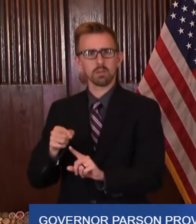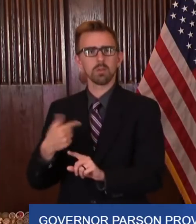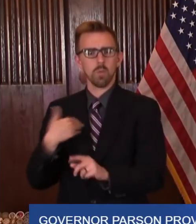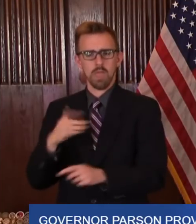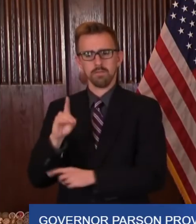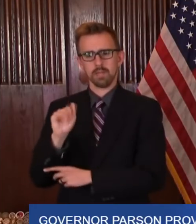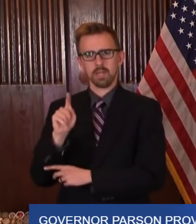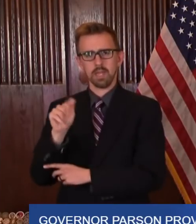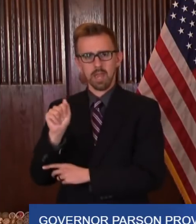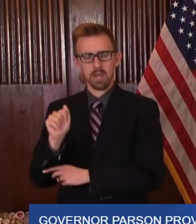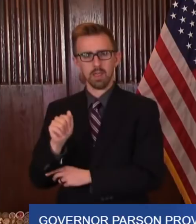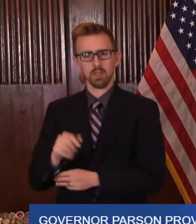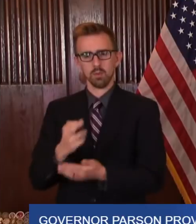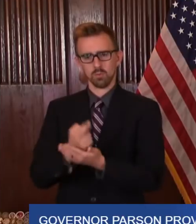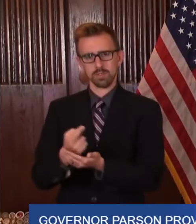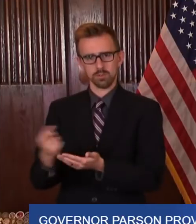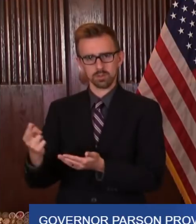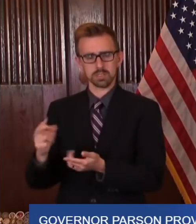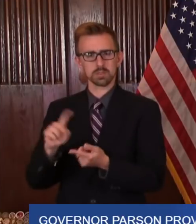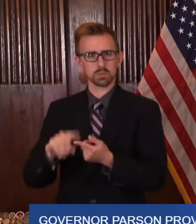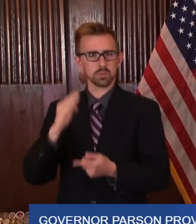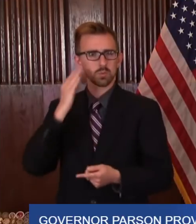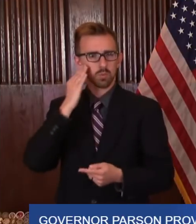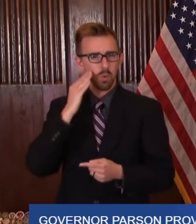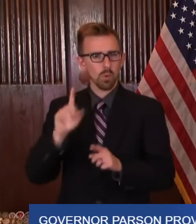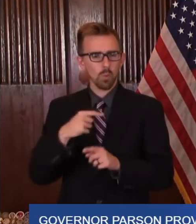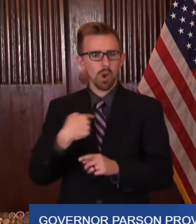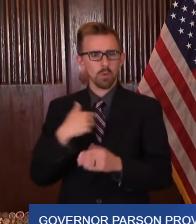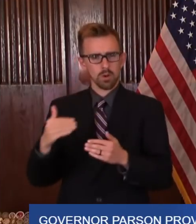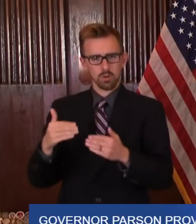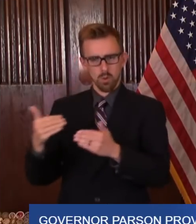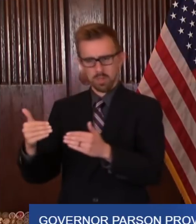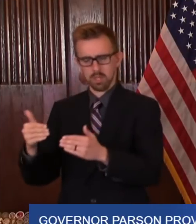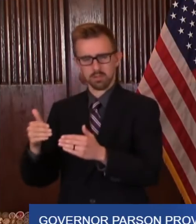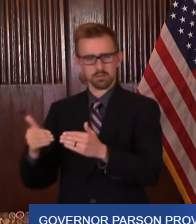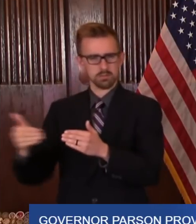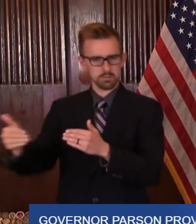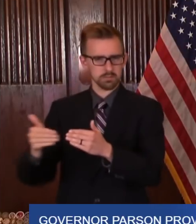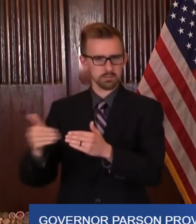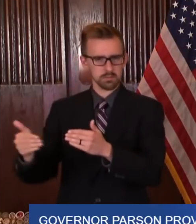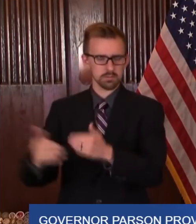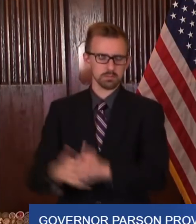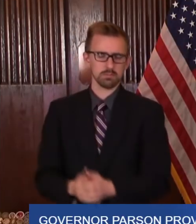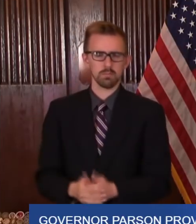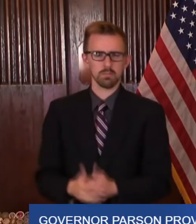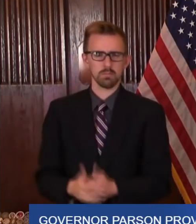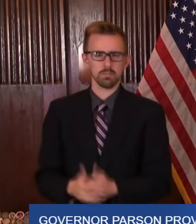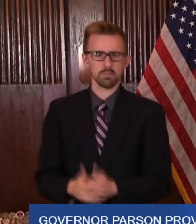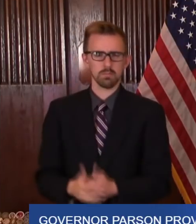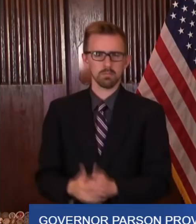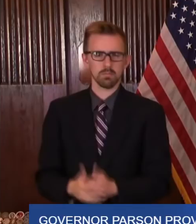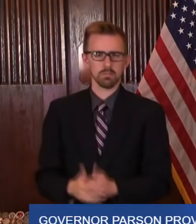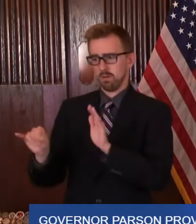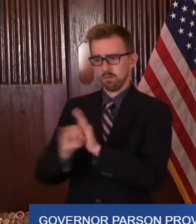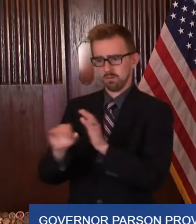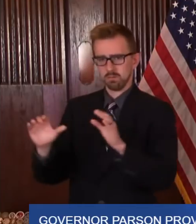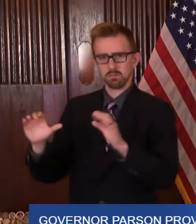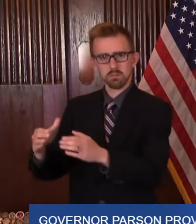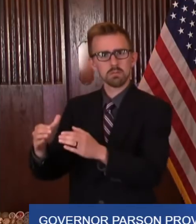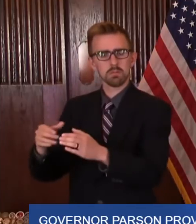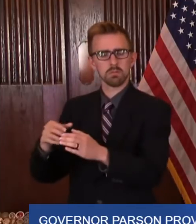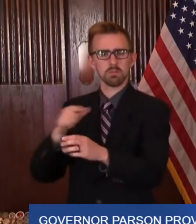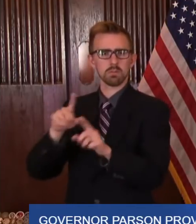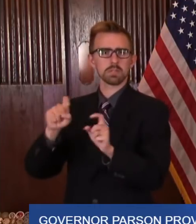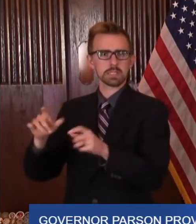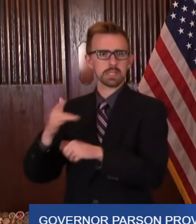the data and the resources to know kind of where we're headed in this state, how to be able to go out and target such areas, how to have the testing